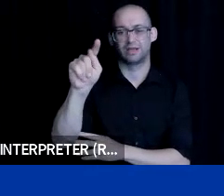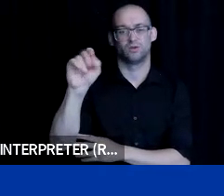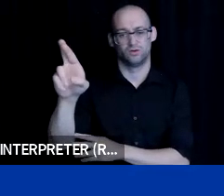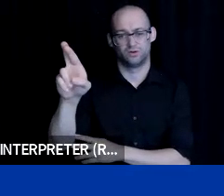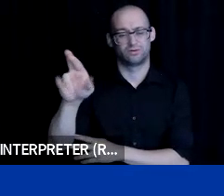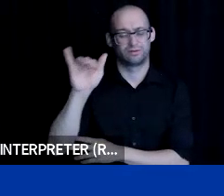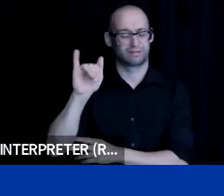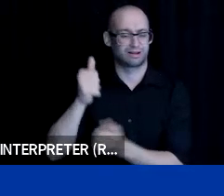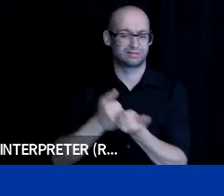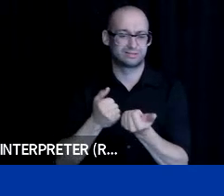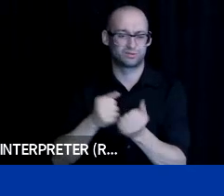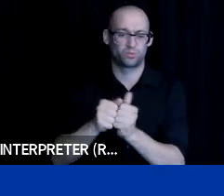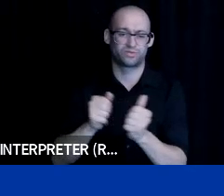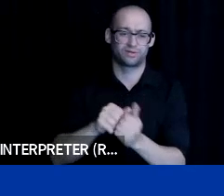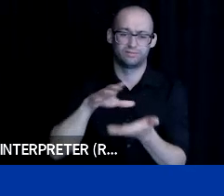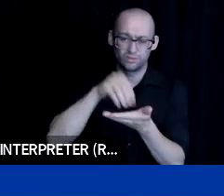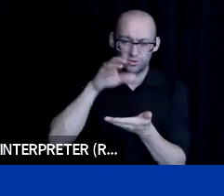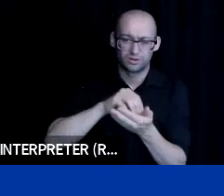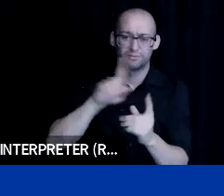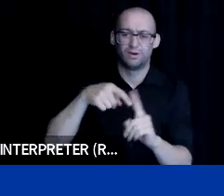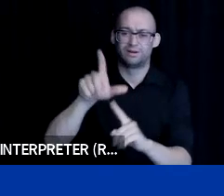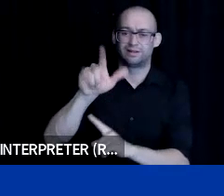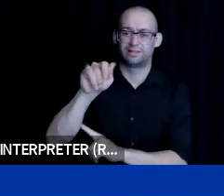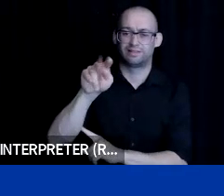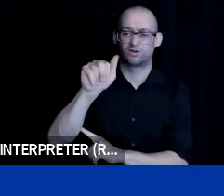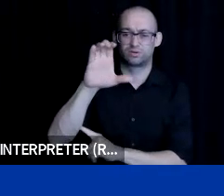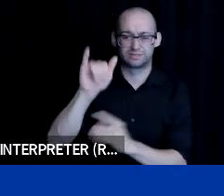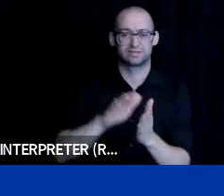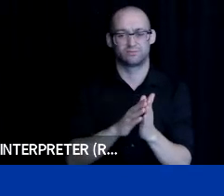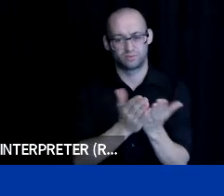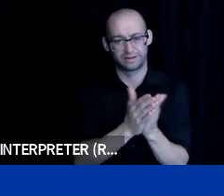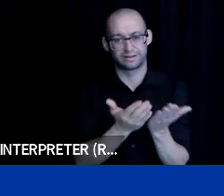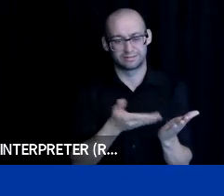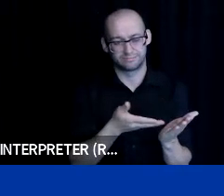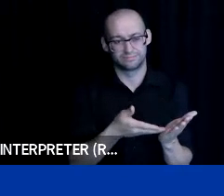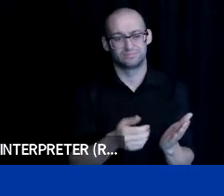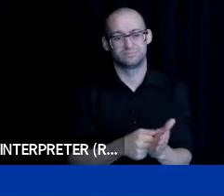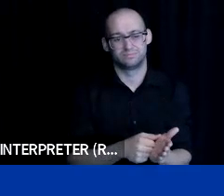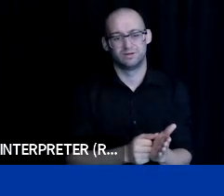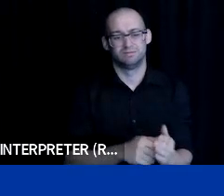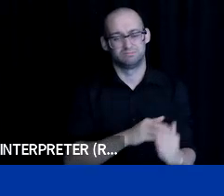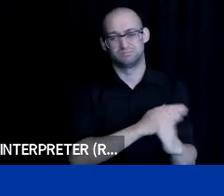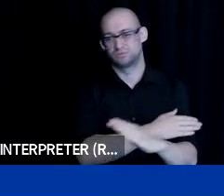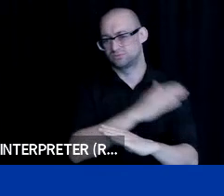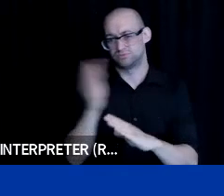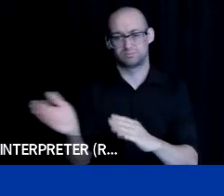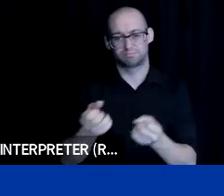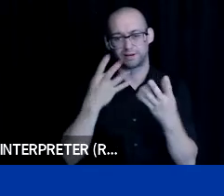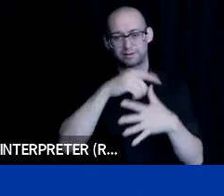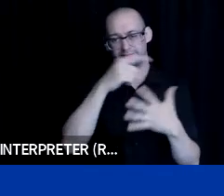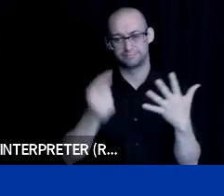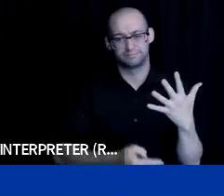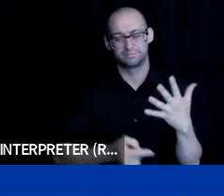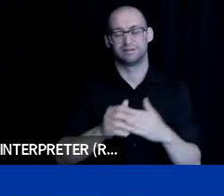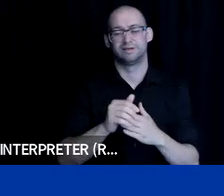with literacy programs, helping deliver training, and these are across the board. There are a lot of digital